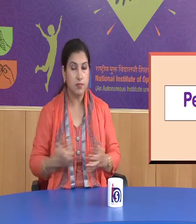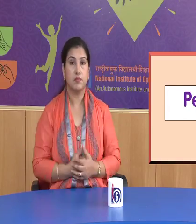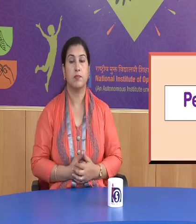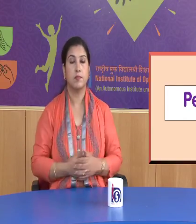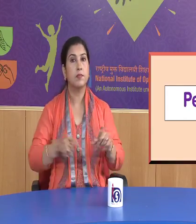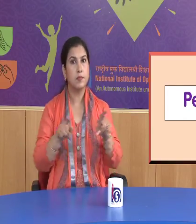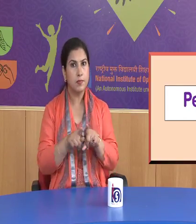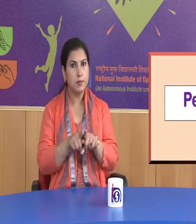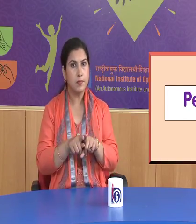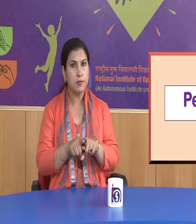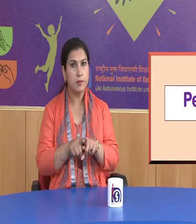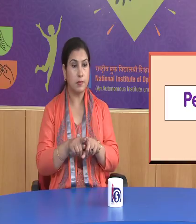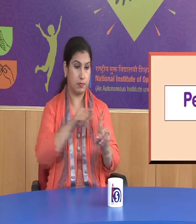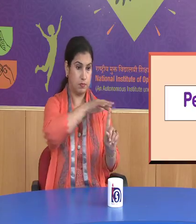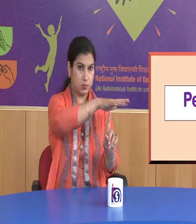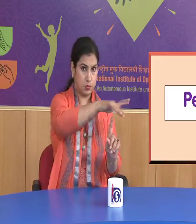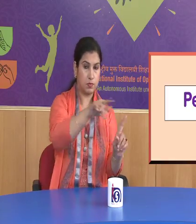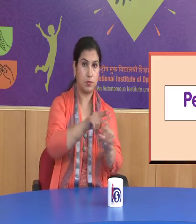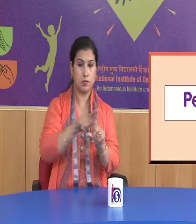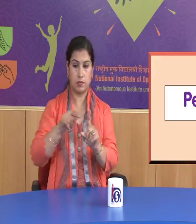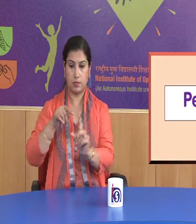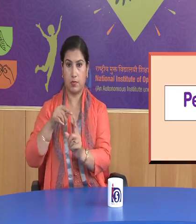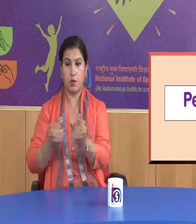in which development of people,